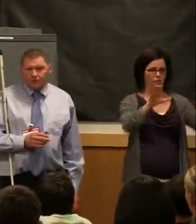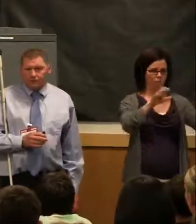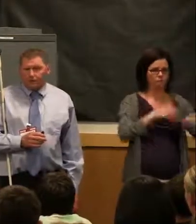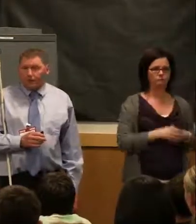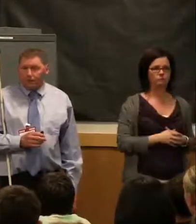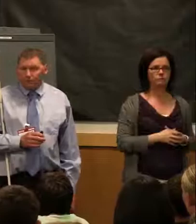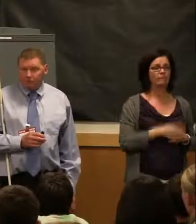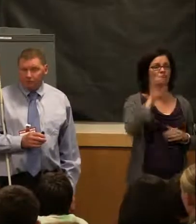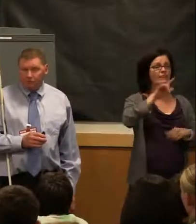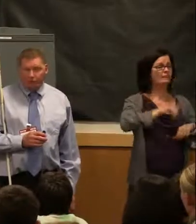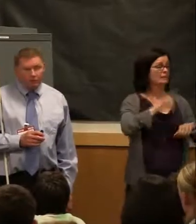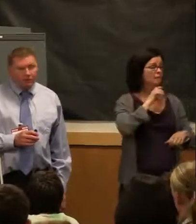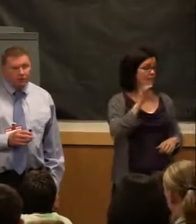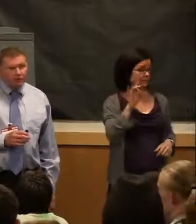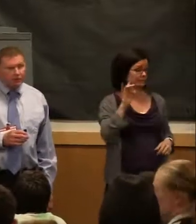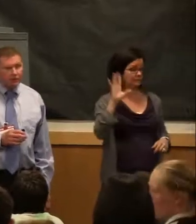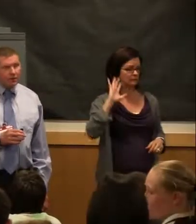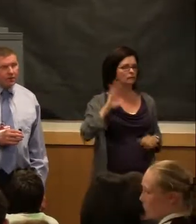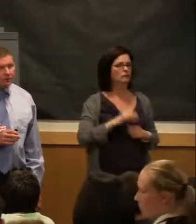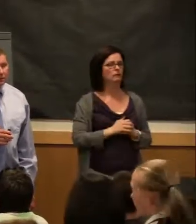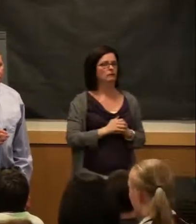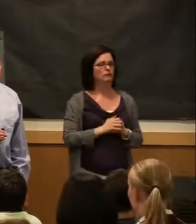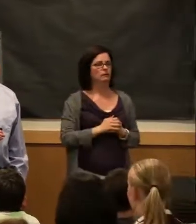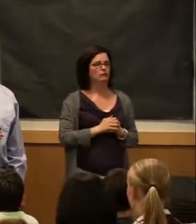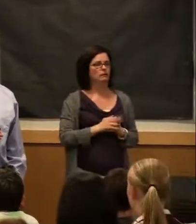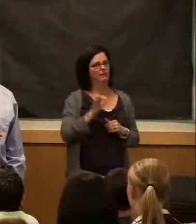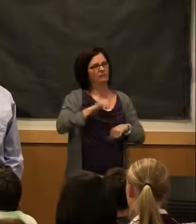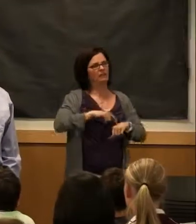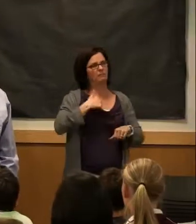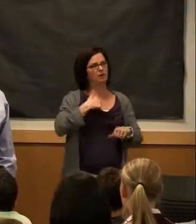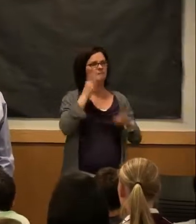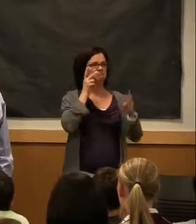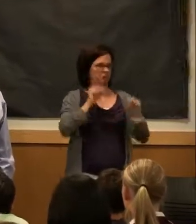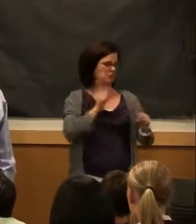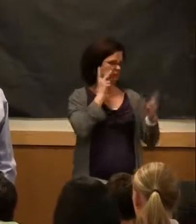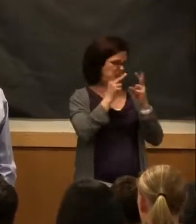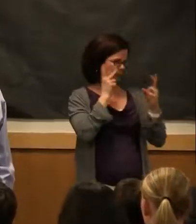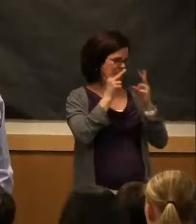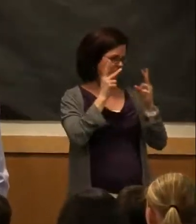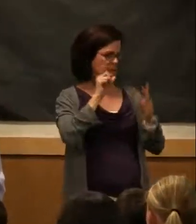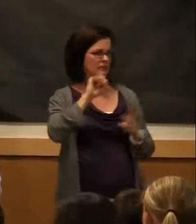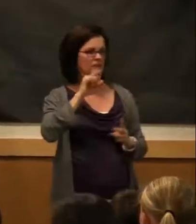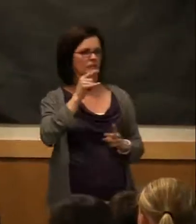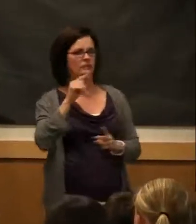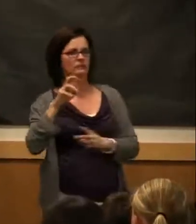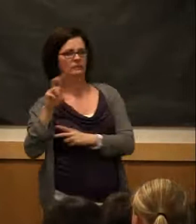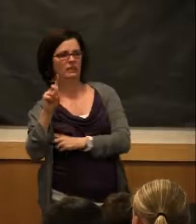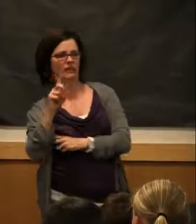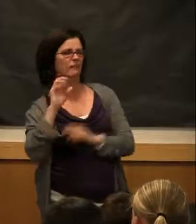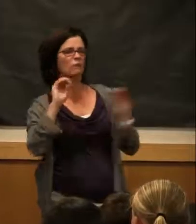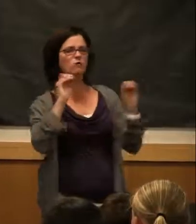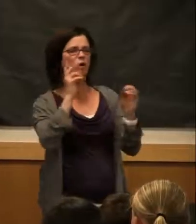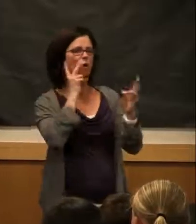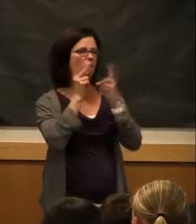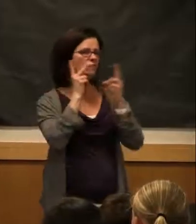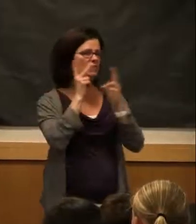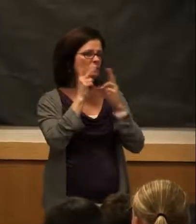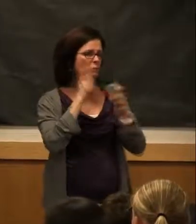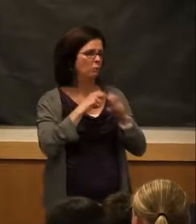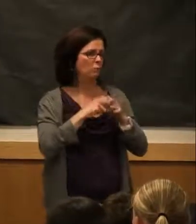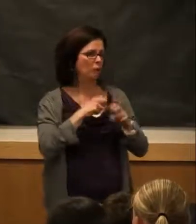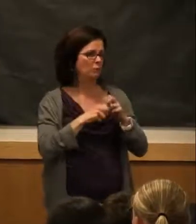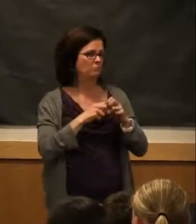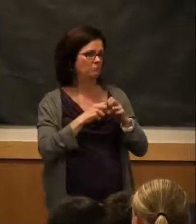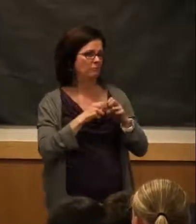I was, at that point, what I would say is sighted. I didn't have any visual issues that I would admit to, at